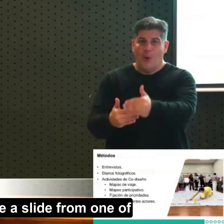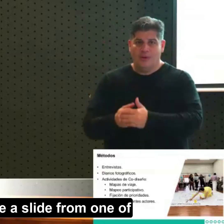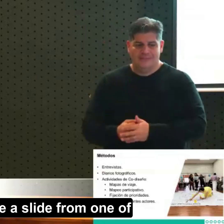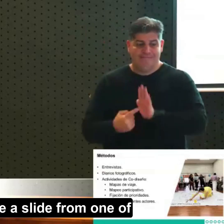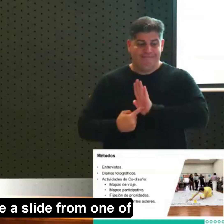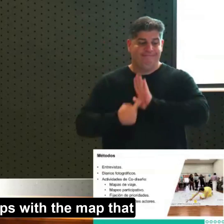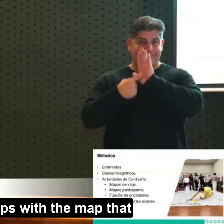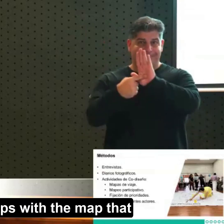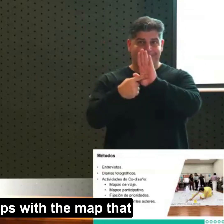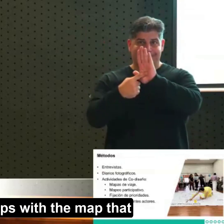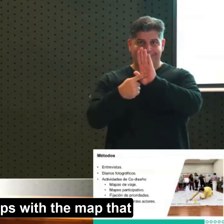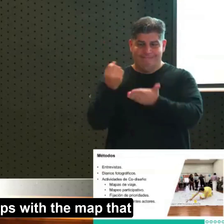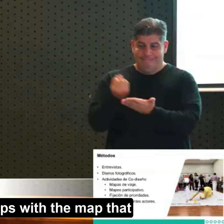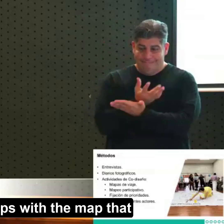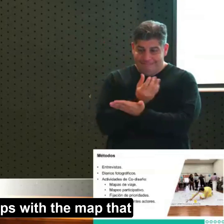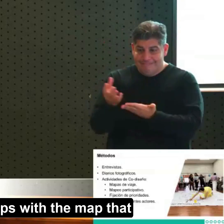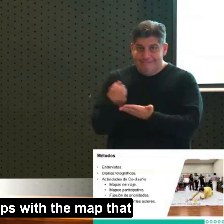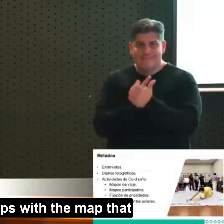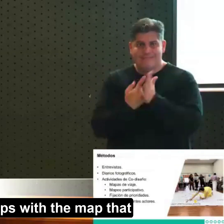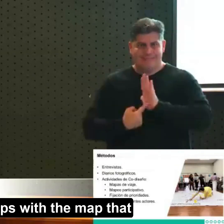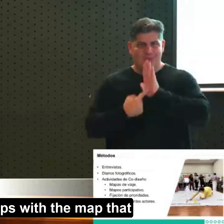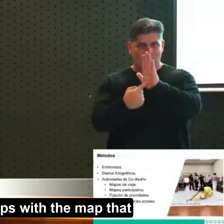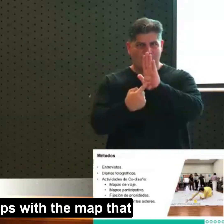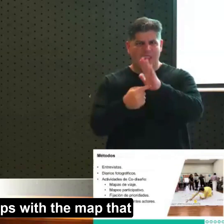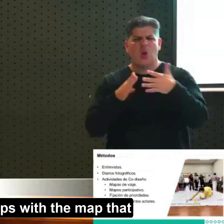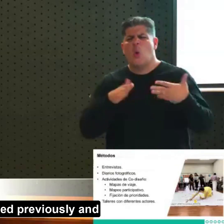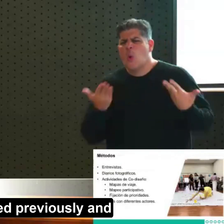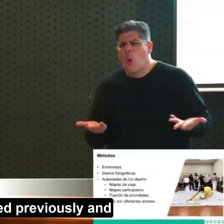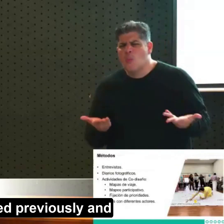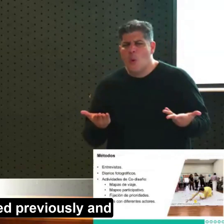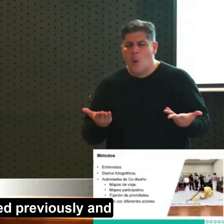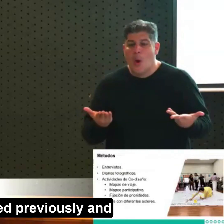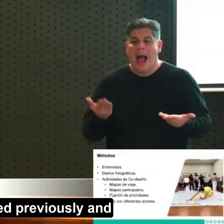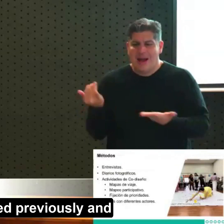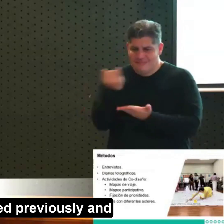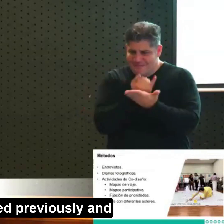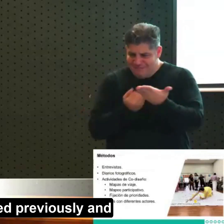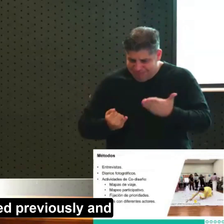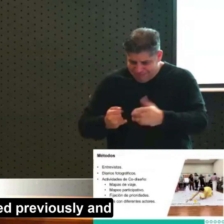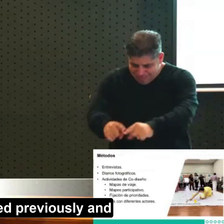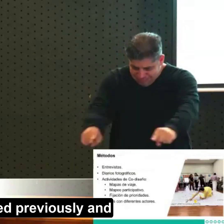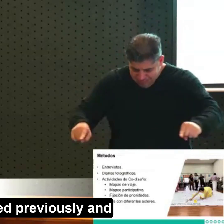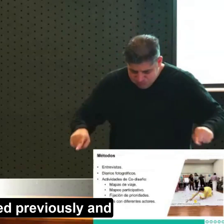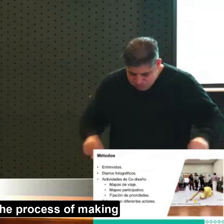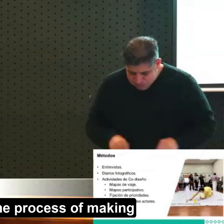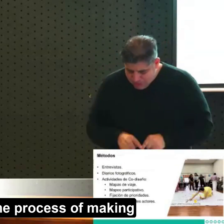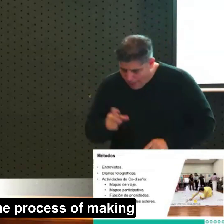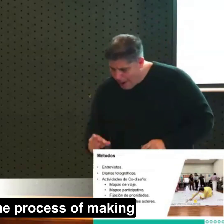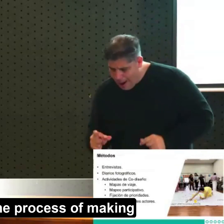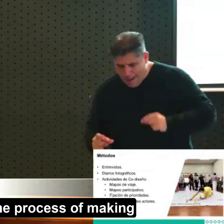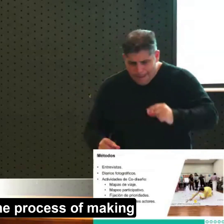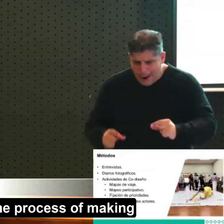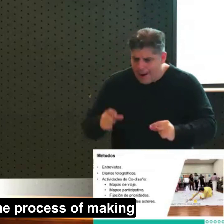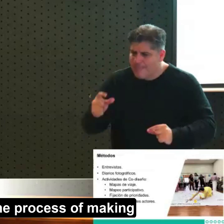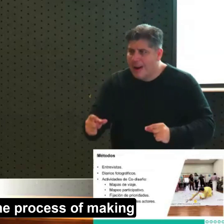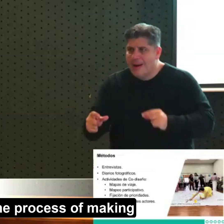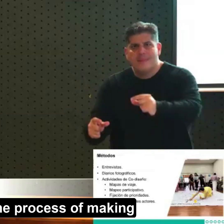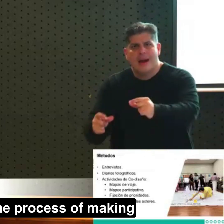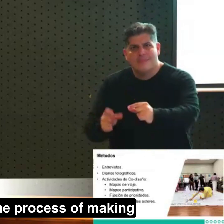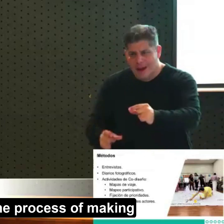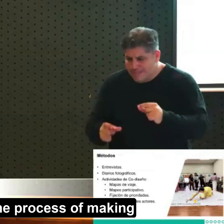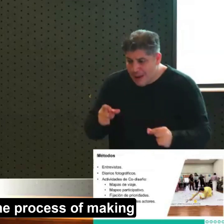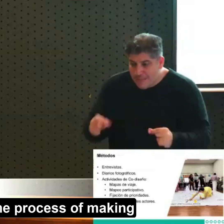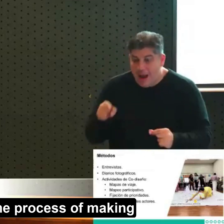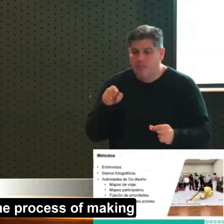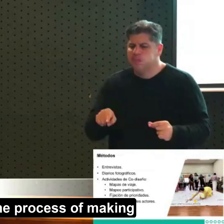a slide from one of the workshops with the map that I described previously, and continuing the